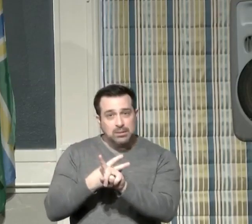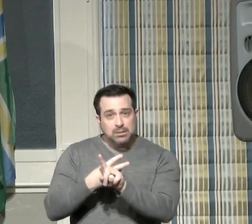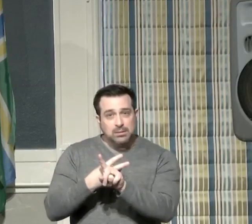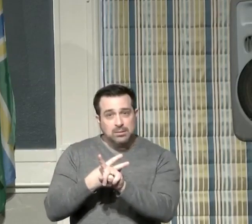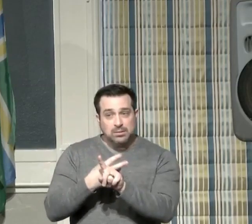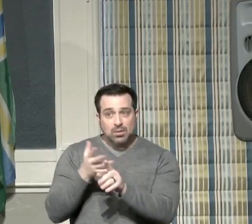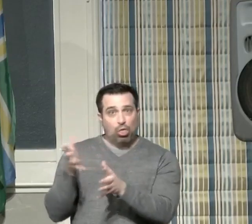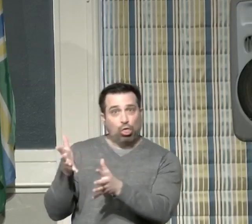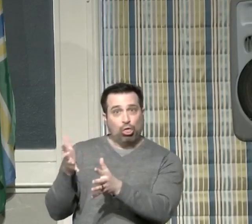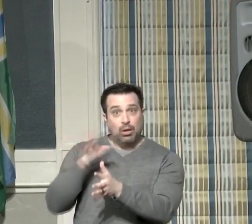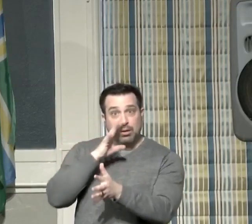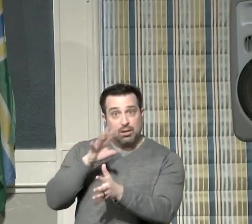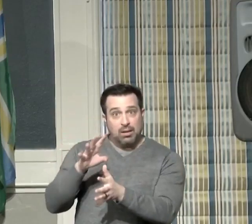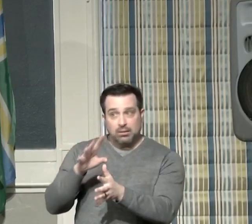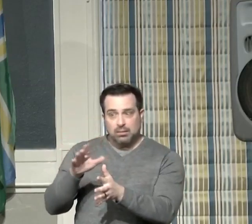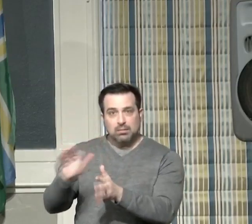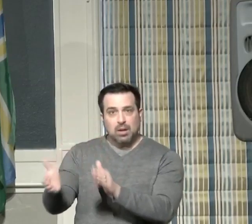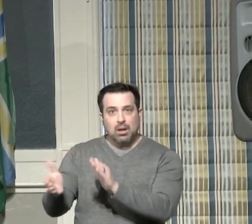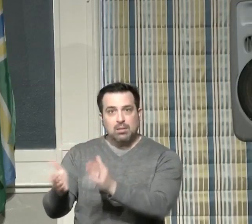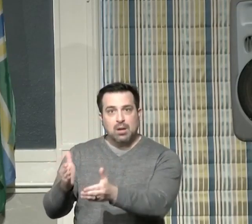by neglect.